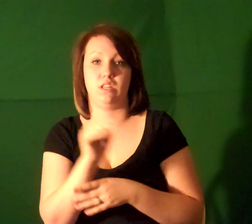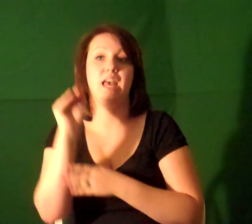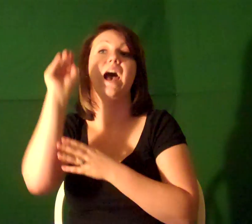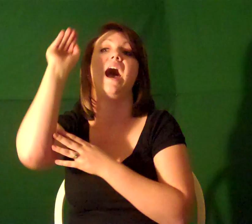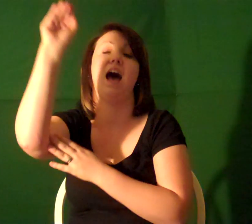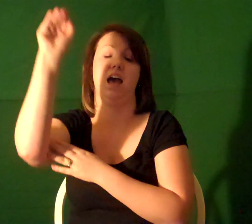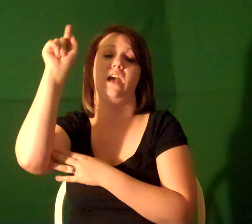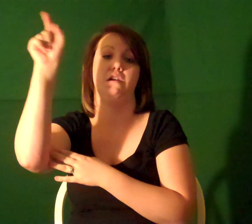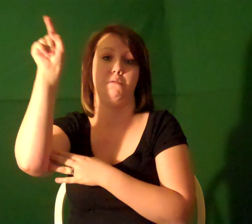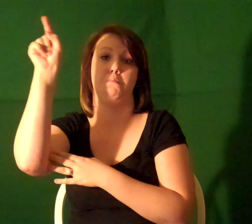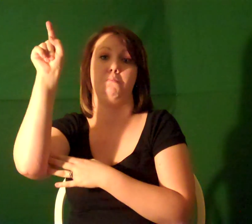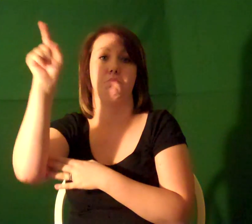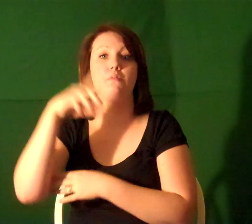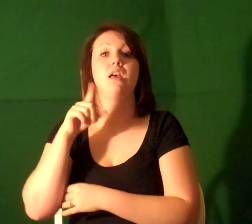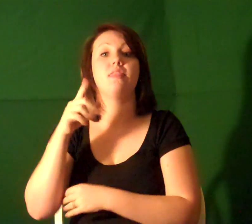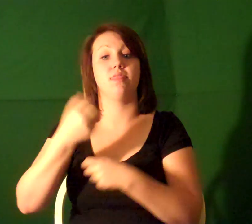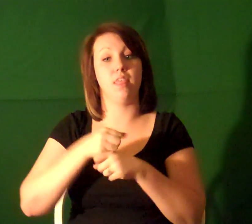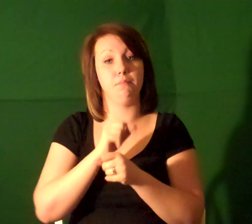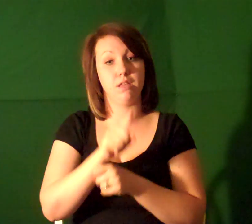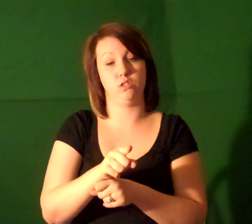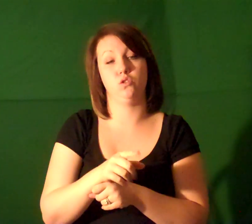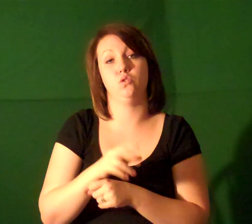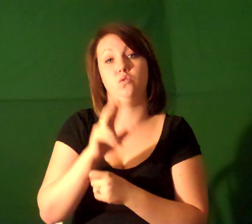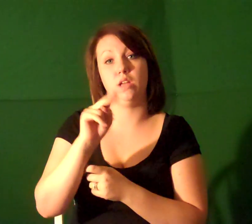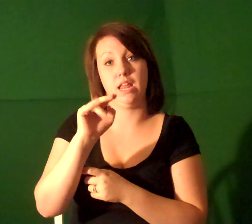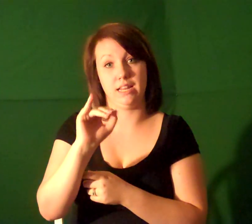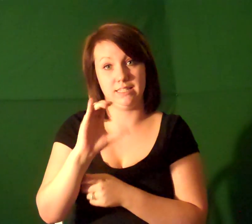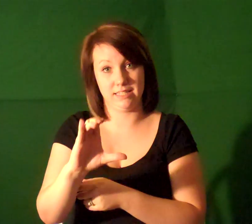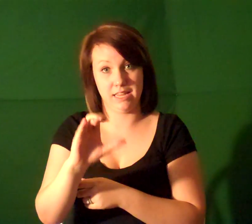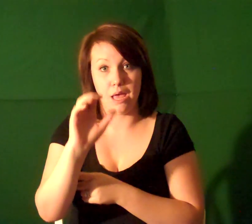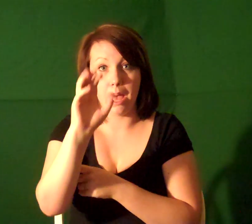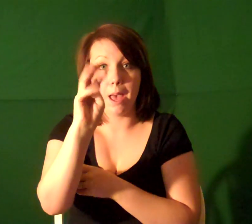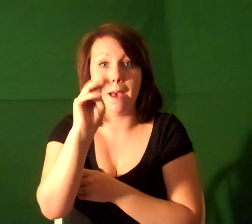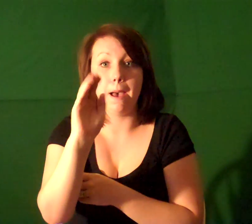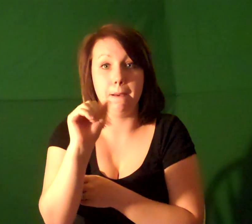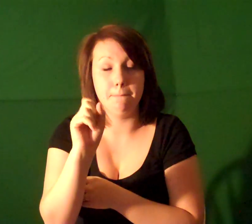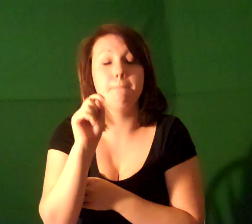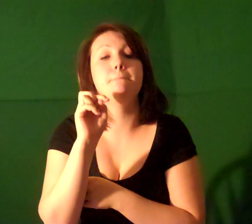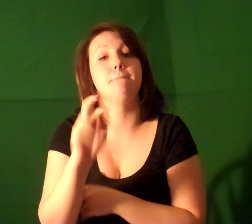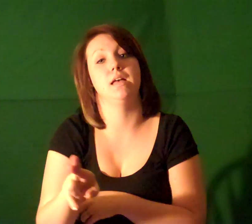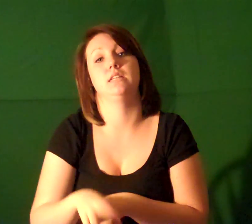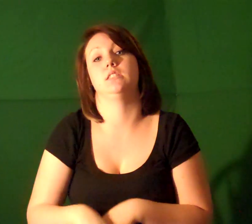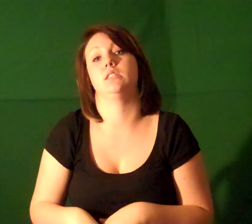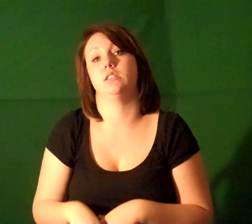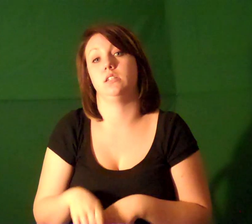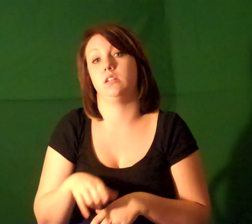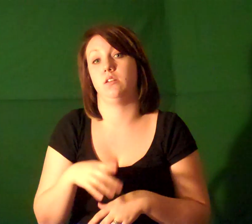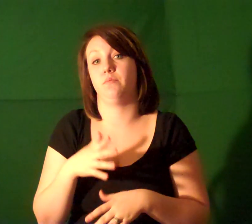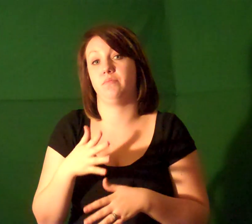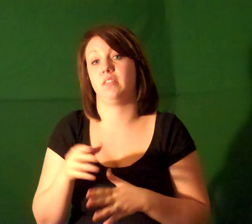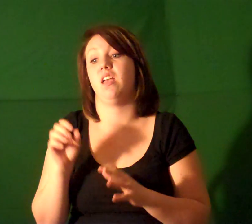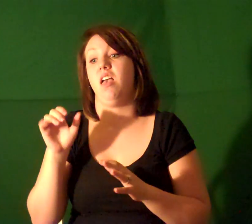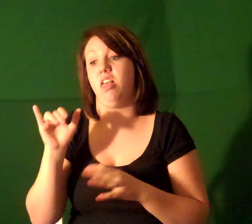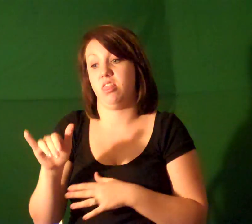And that makes you an NIC Master, which would be, at the moment, the highest level